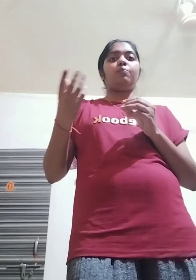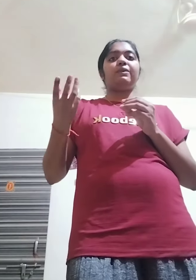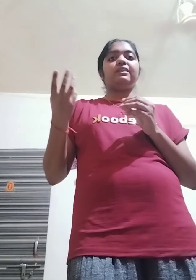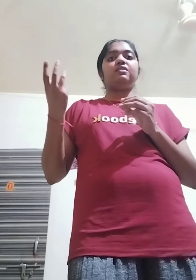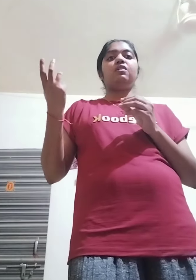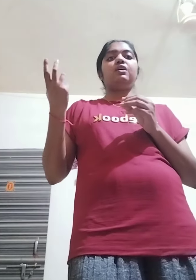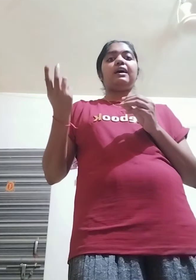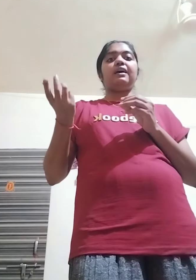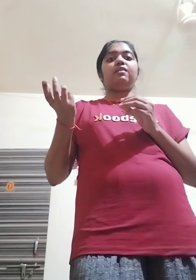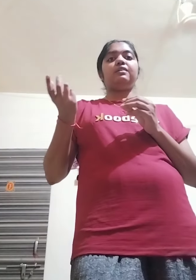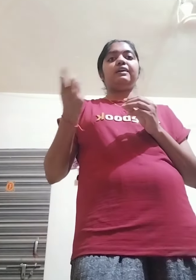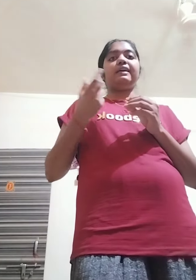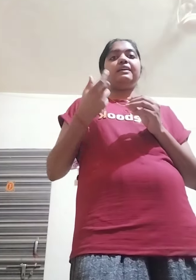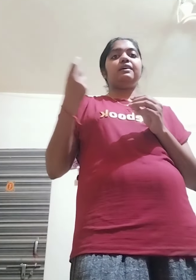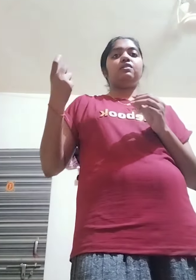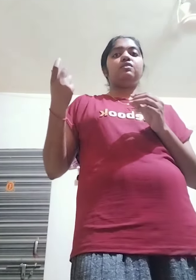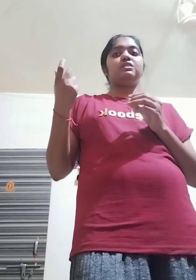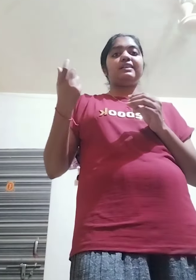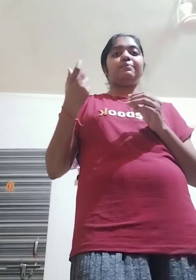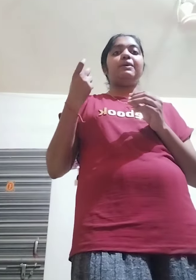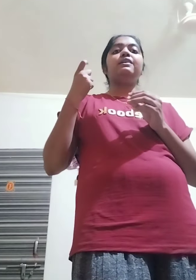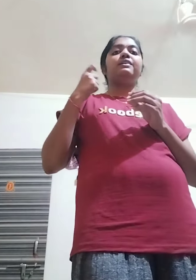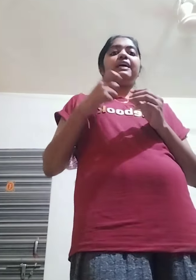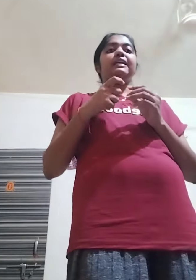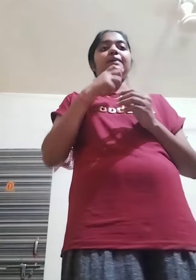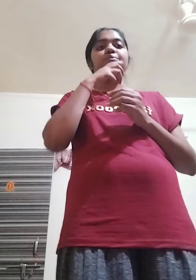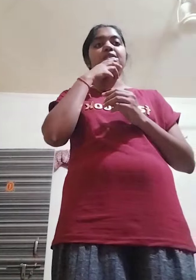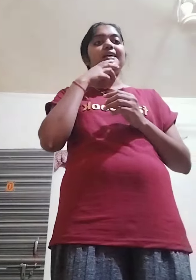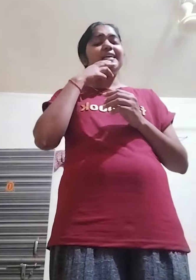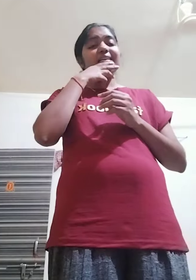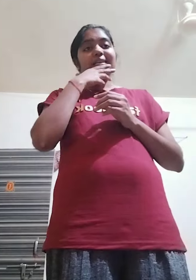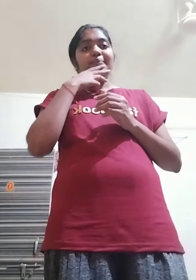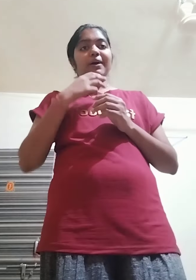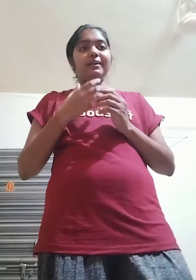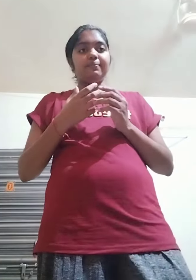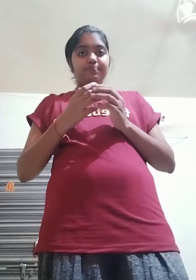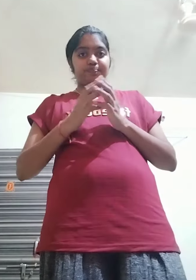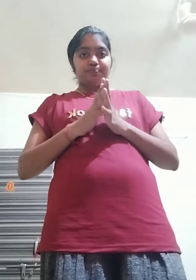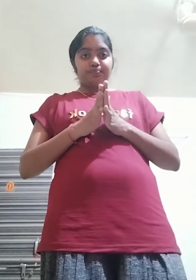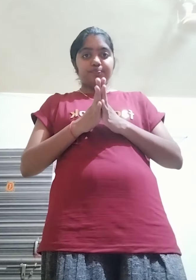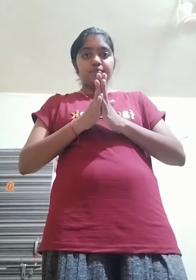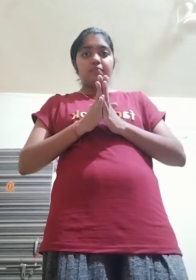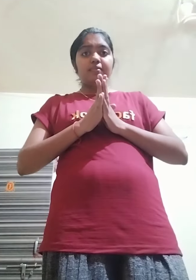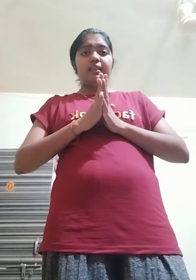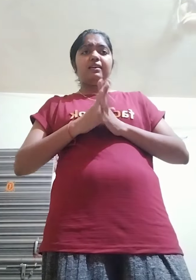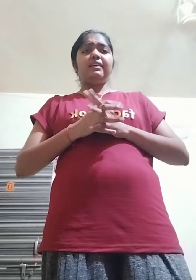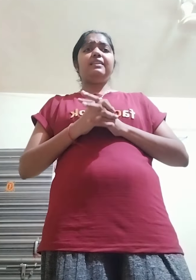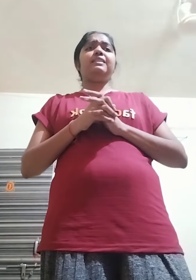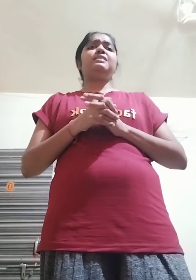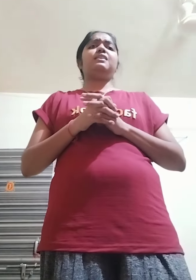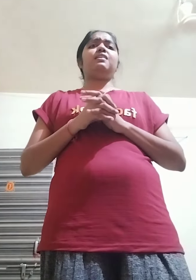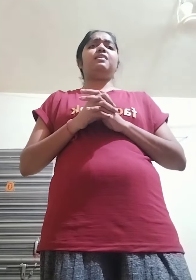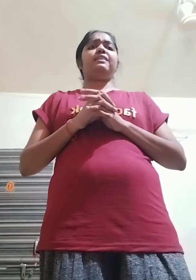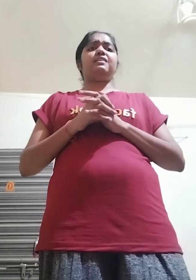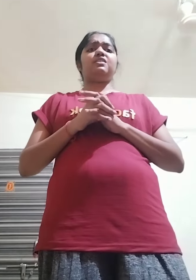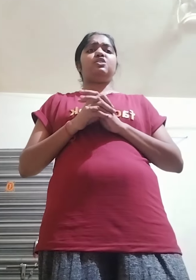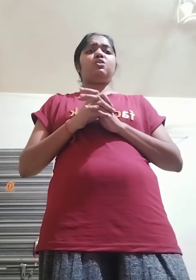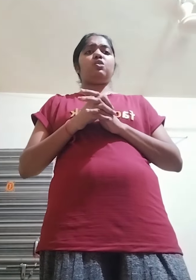obtain the any statement 10 times. But in this recursion